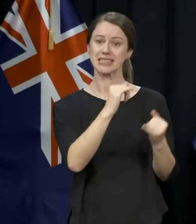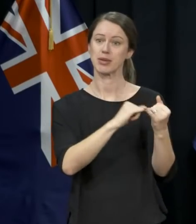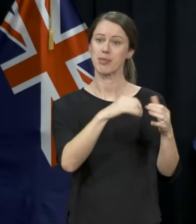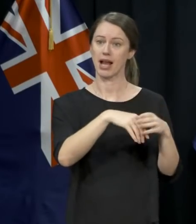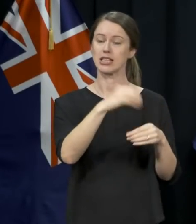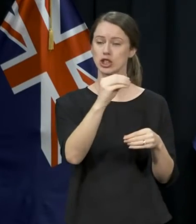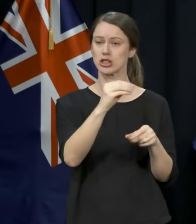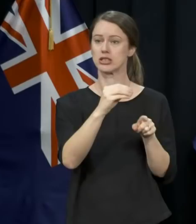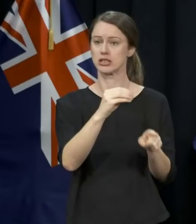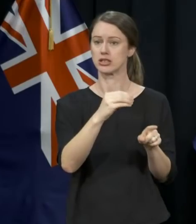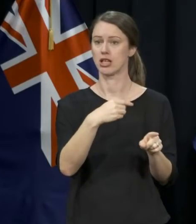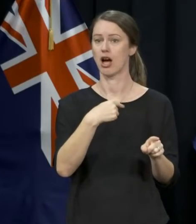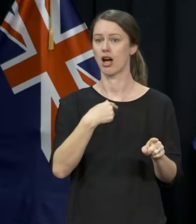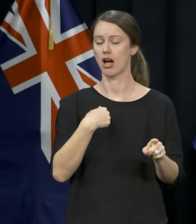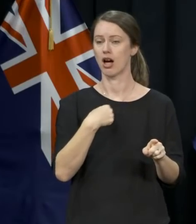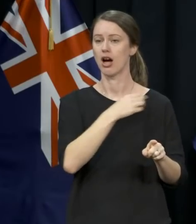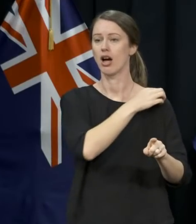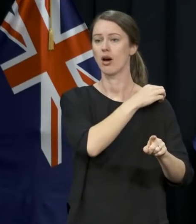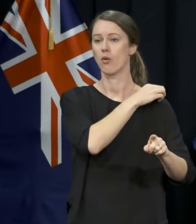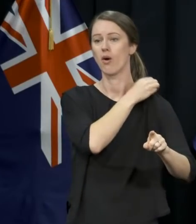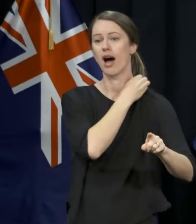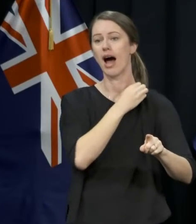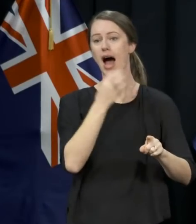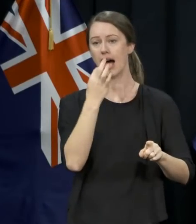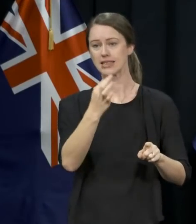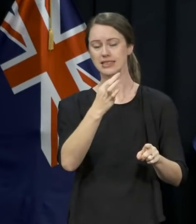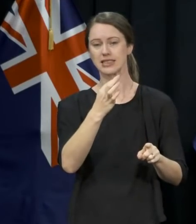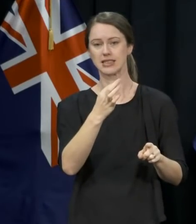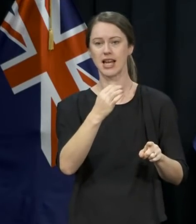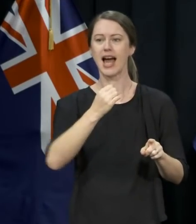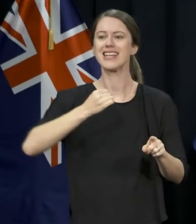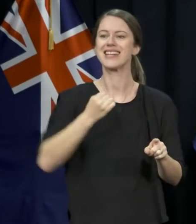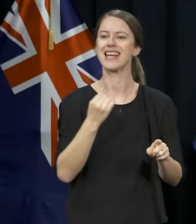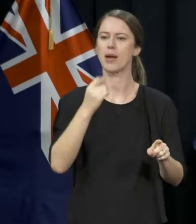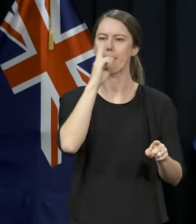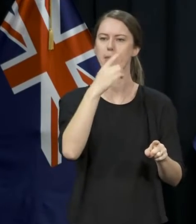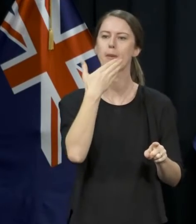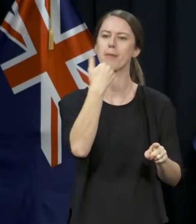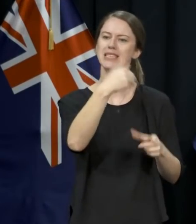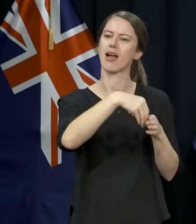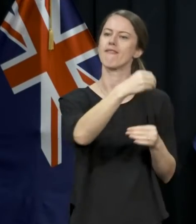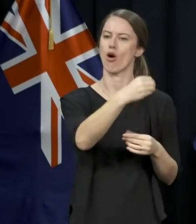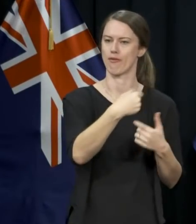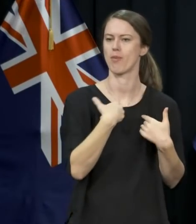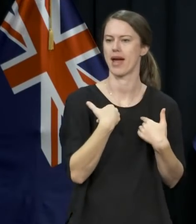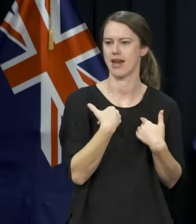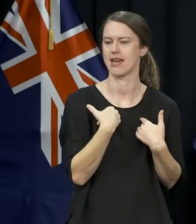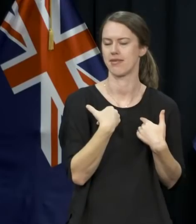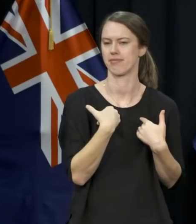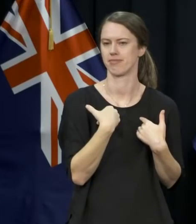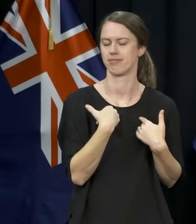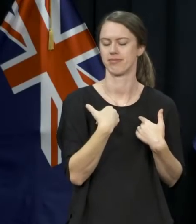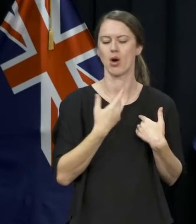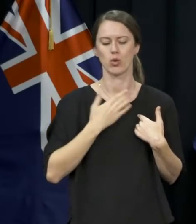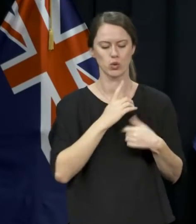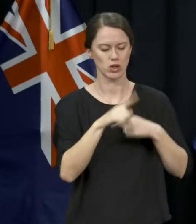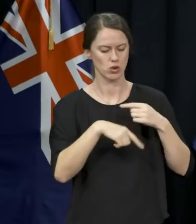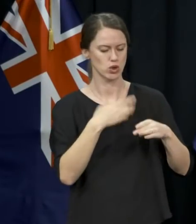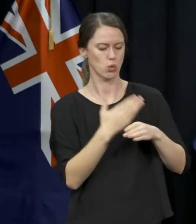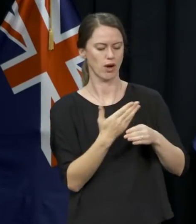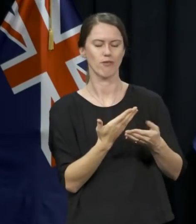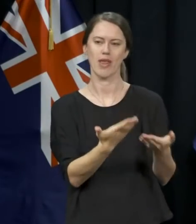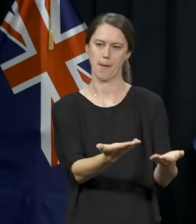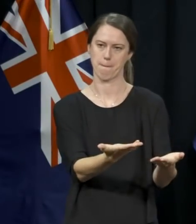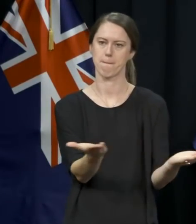September, I will be asking the people of Dunedin for their continued support to serve them as their